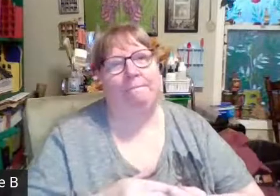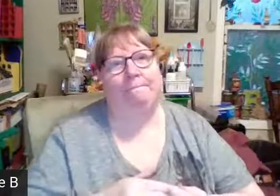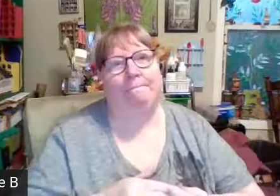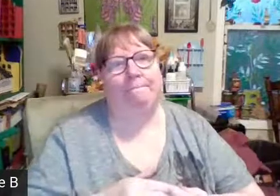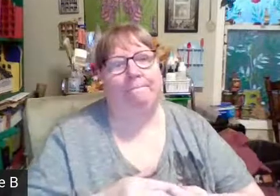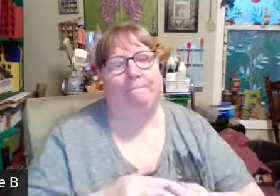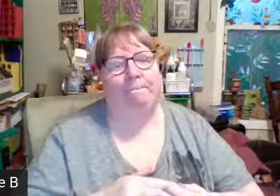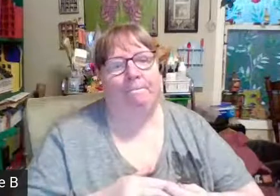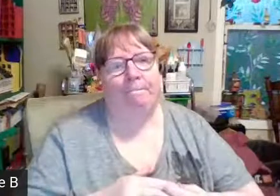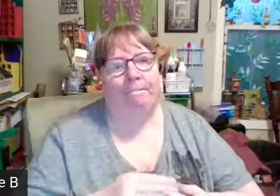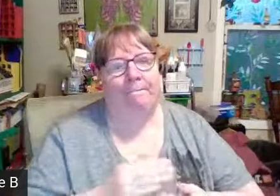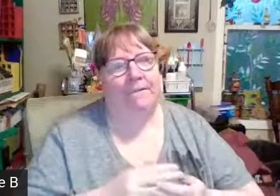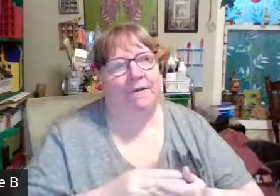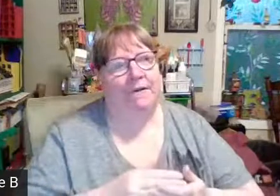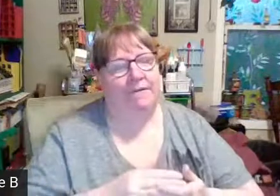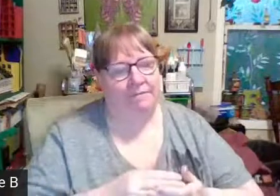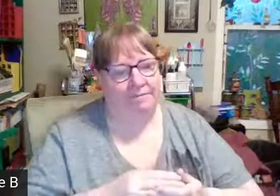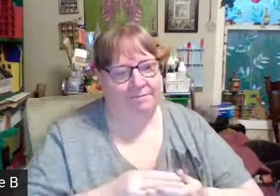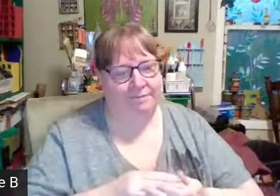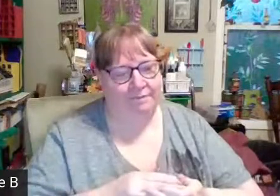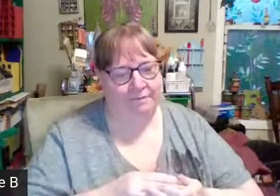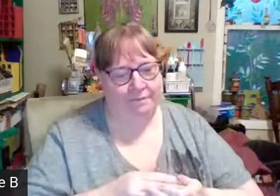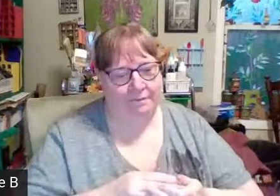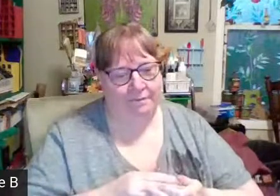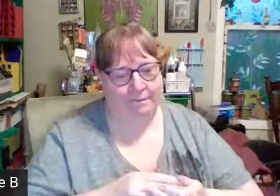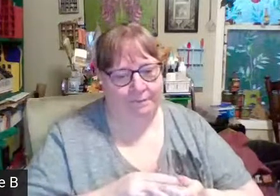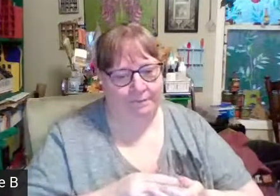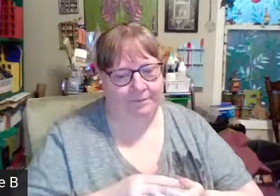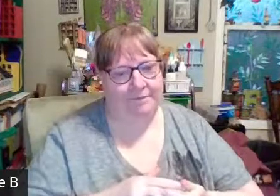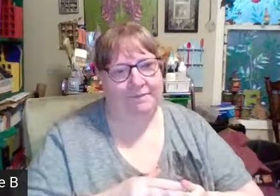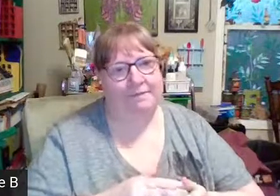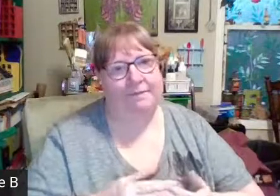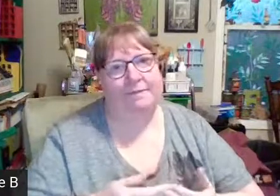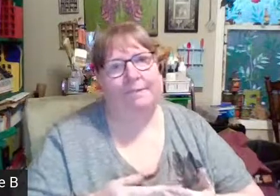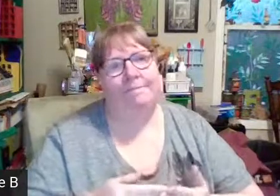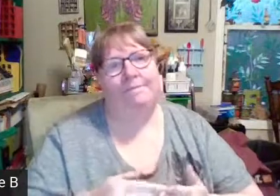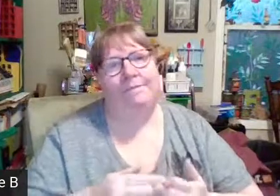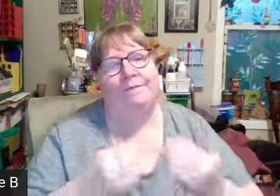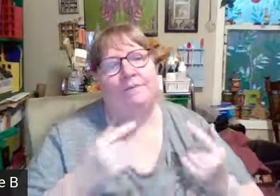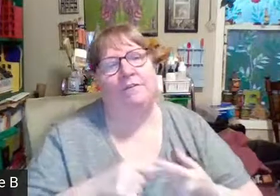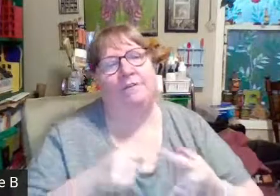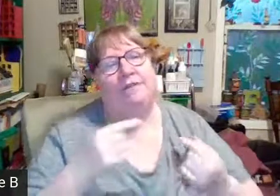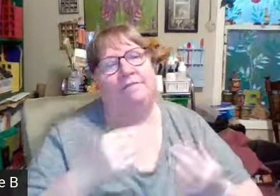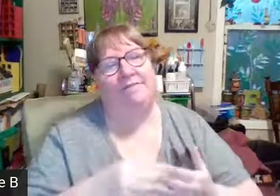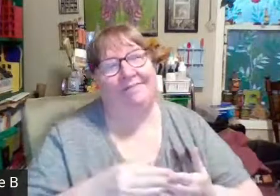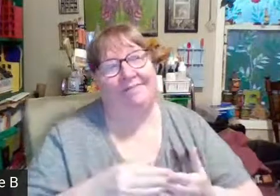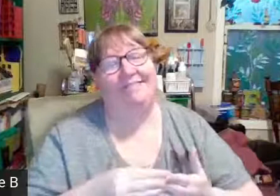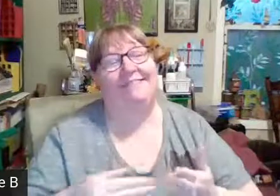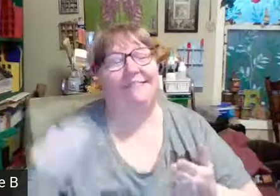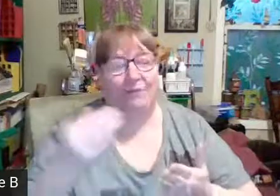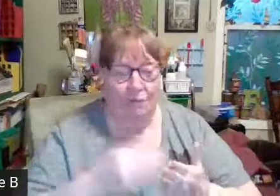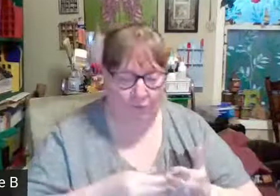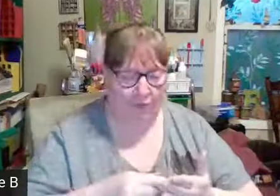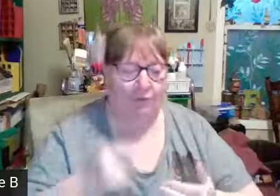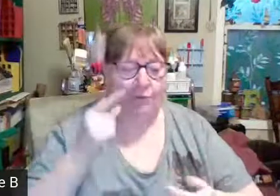end up, whenever they eventually send it, with a dye machine. And so we really do spend an enormous amount of